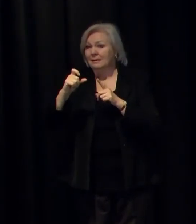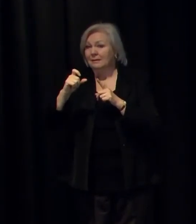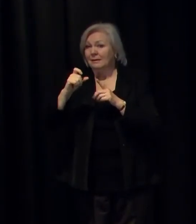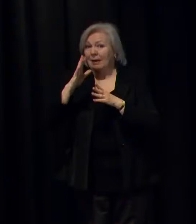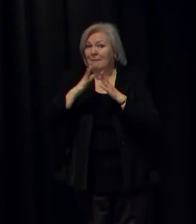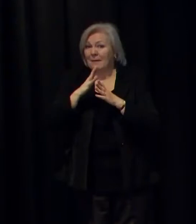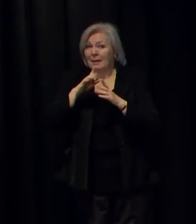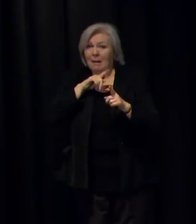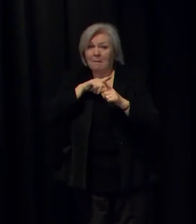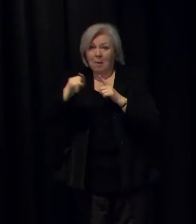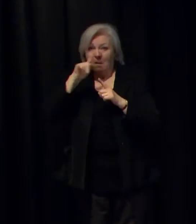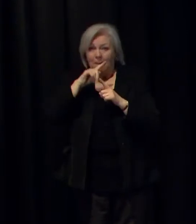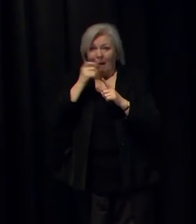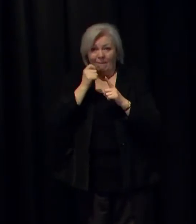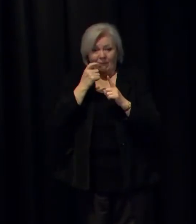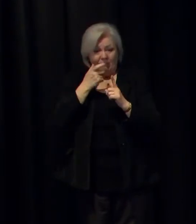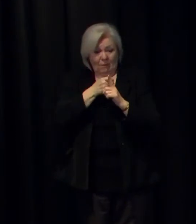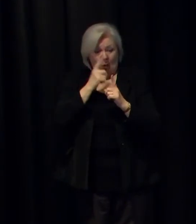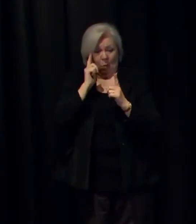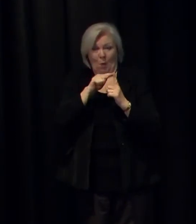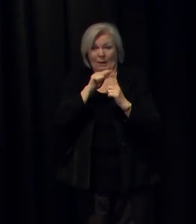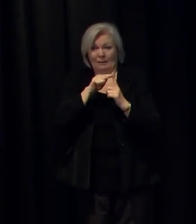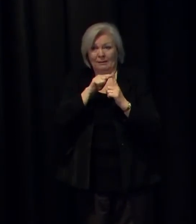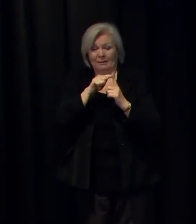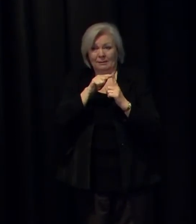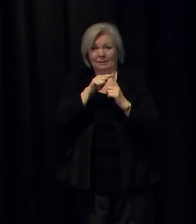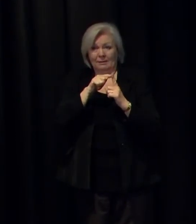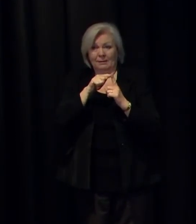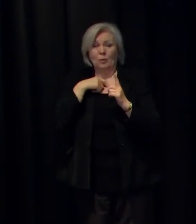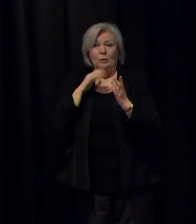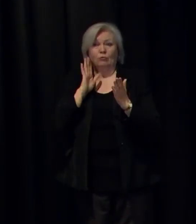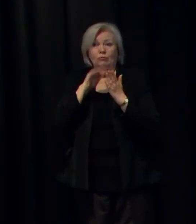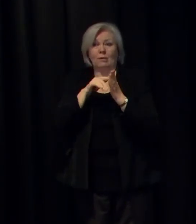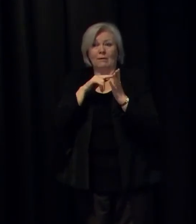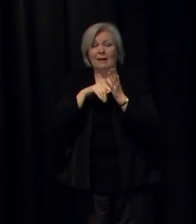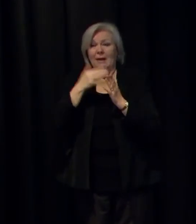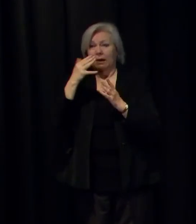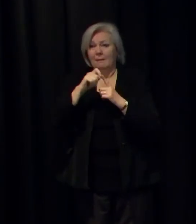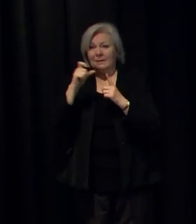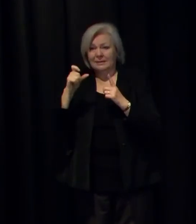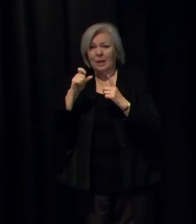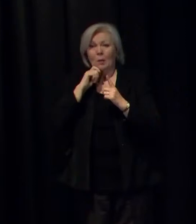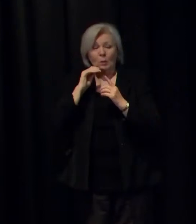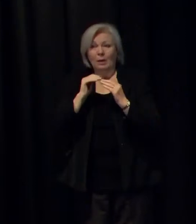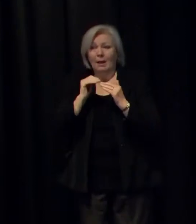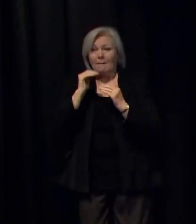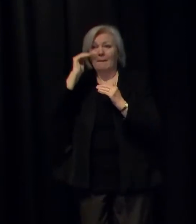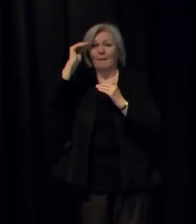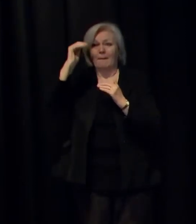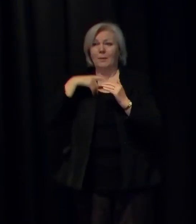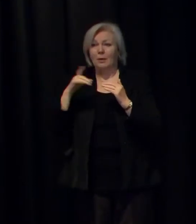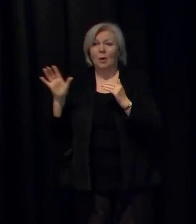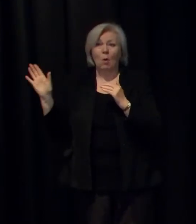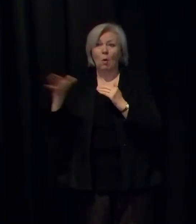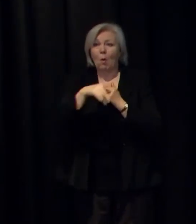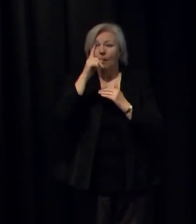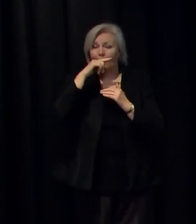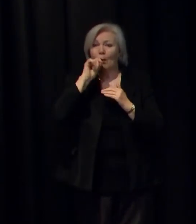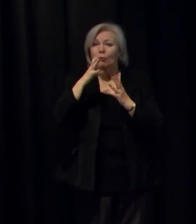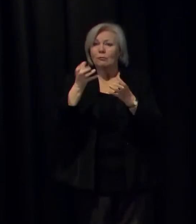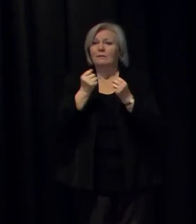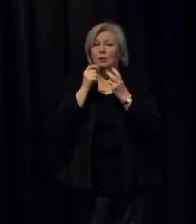99.99% of them will come back and get their second dose, which means we're not going to get 80. We're going to be well above that. And that'll give us all sorts of